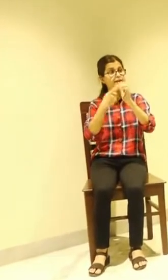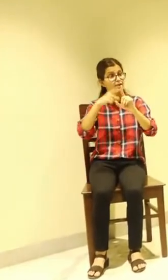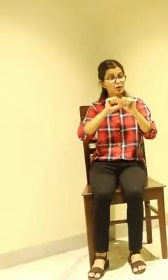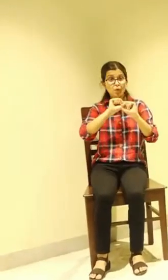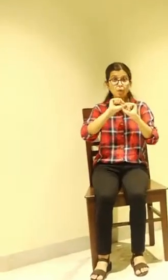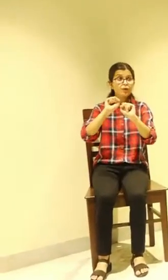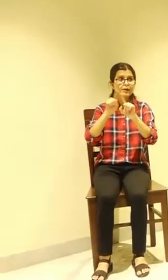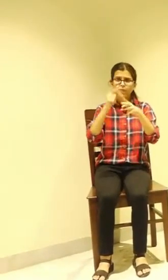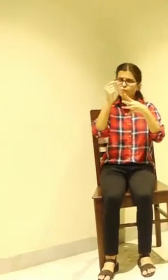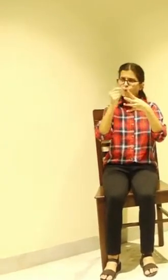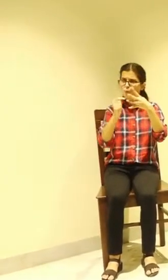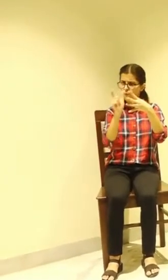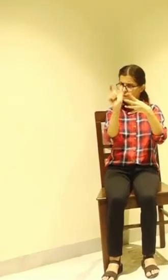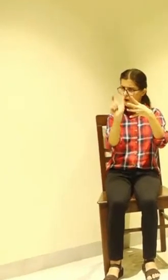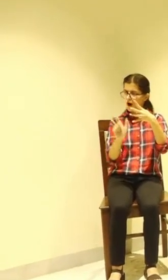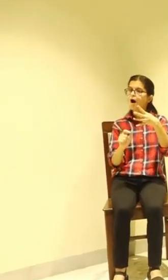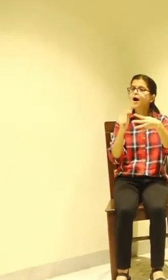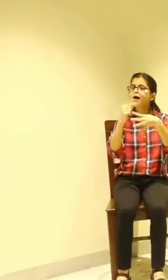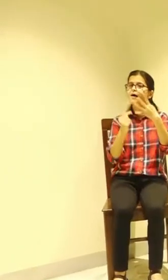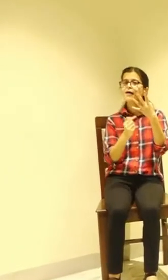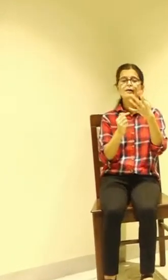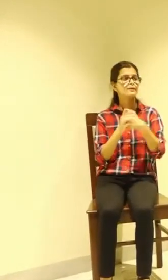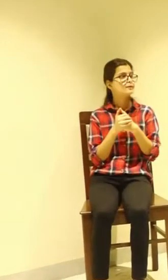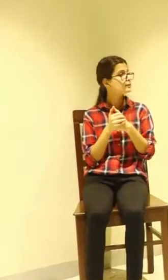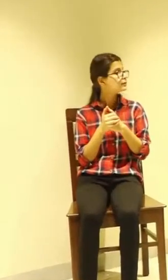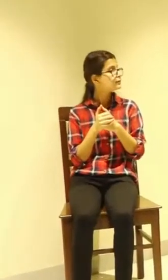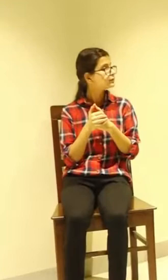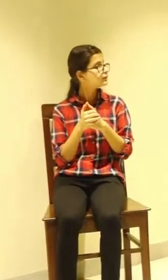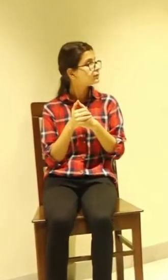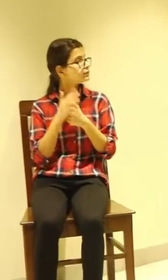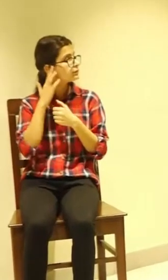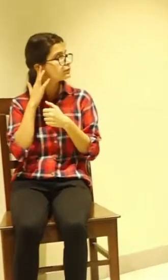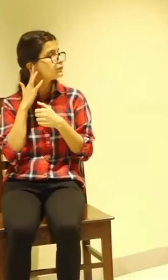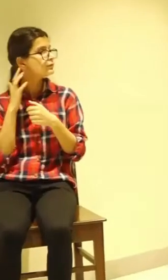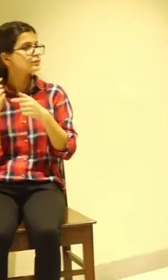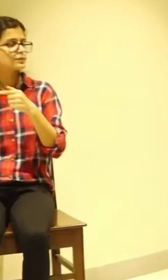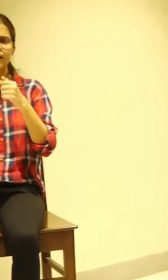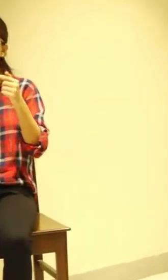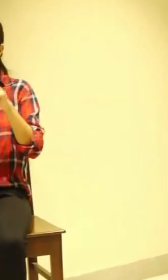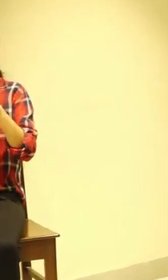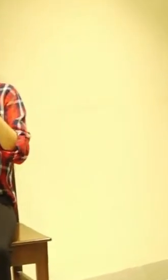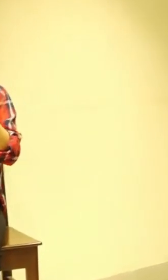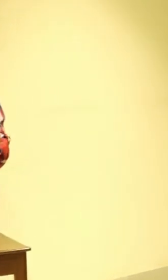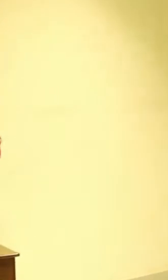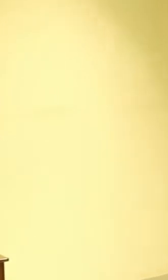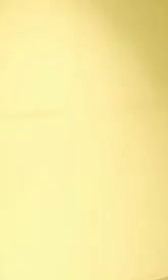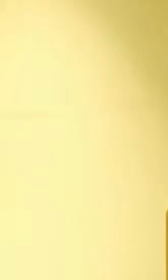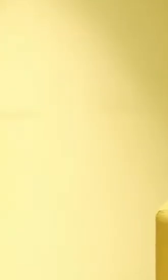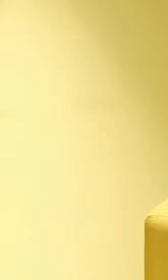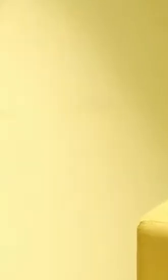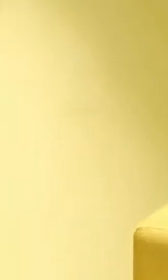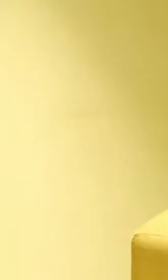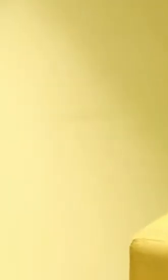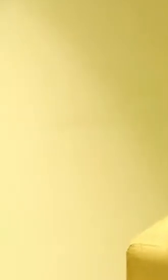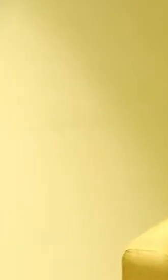used these four terms. Caprice, it also uses disproportionality, it uses something